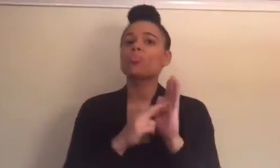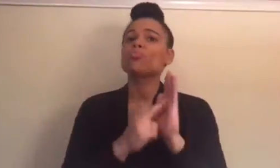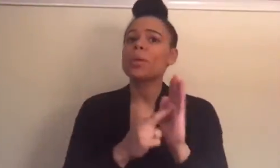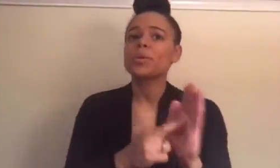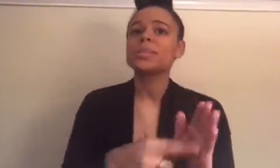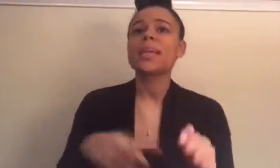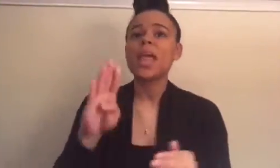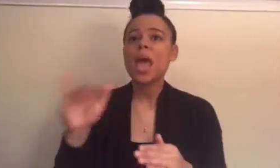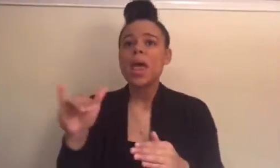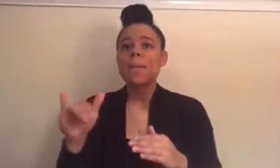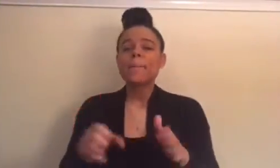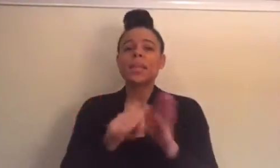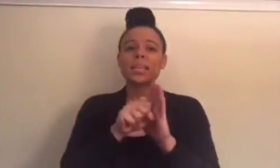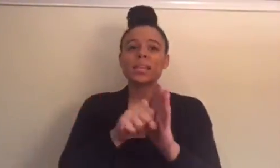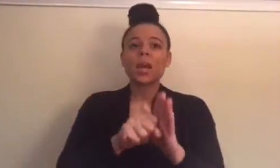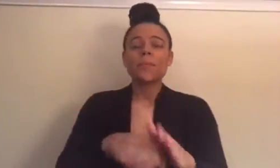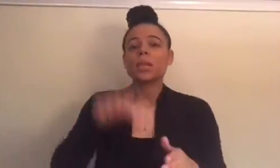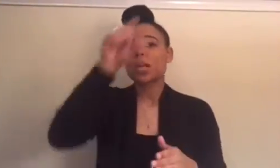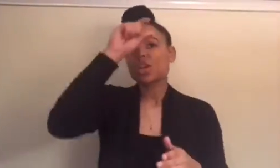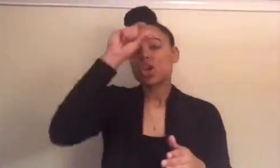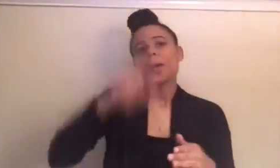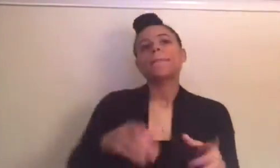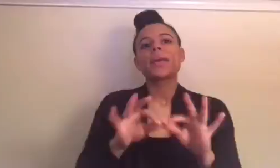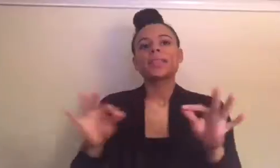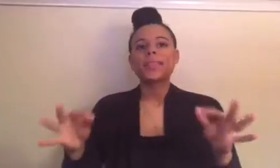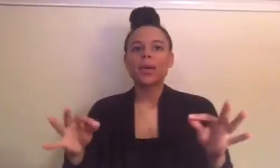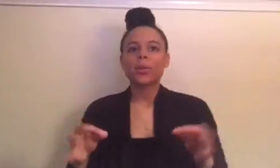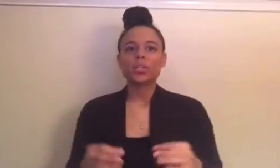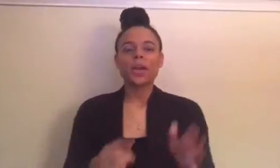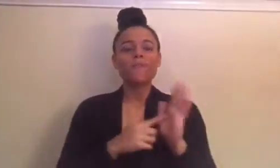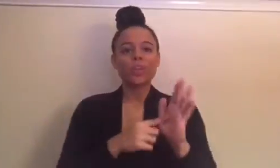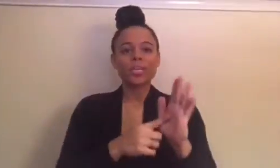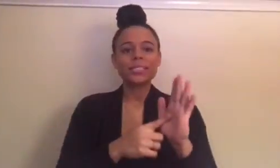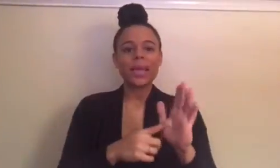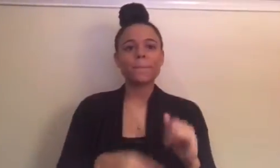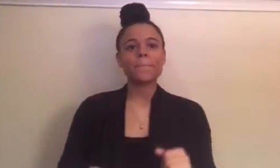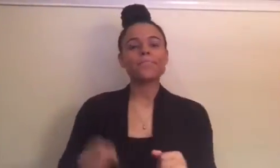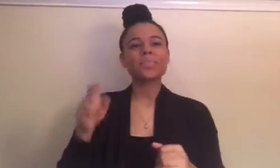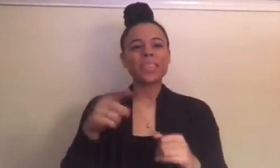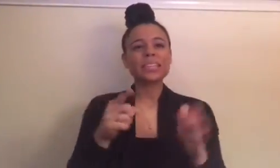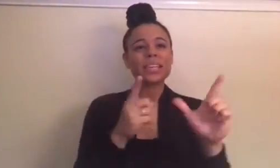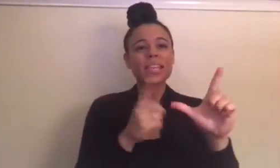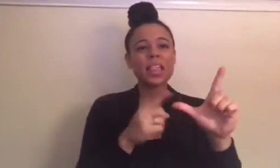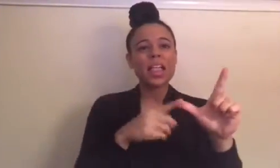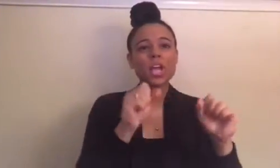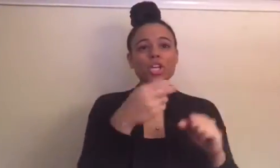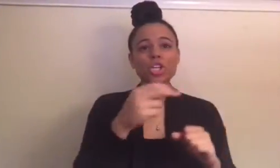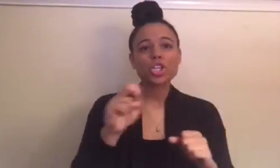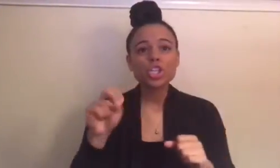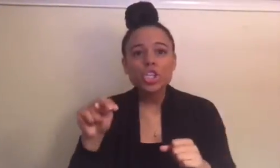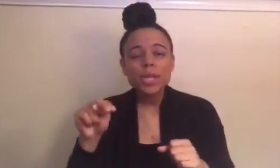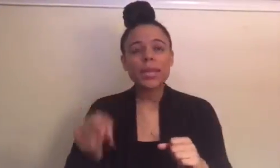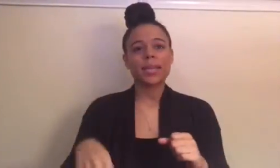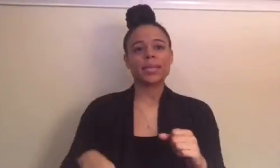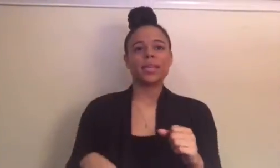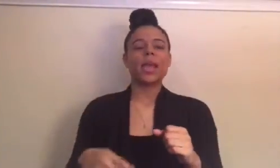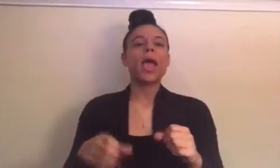European languages. Here's one of the culprits. This is the letter sheen, and it makes the sound we think of as